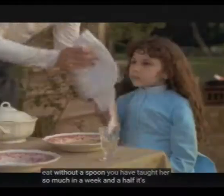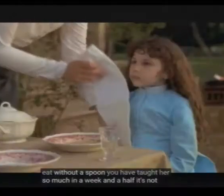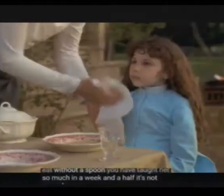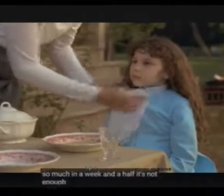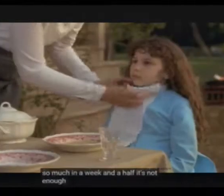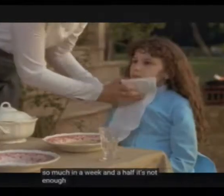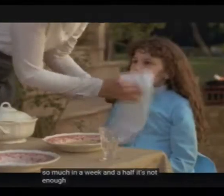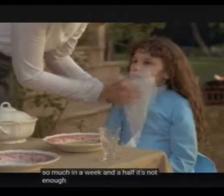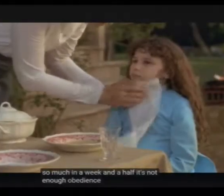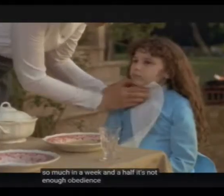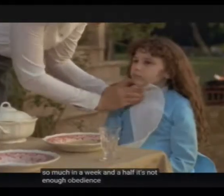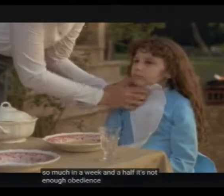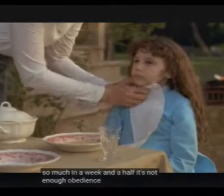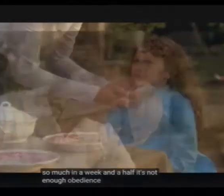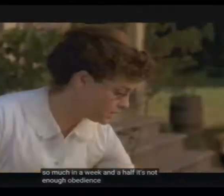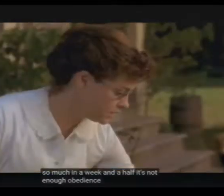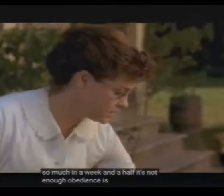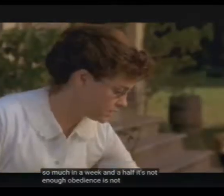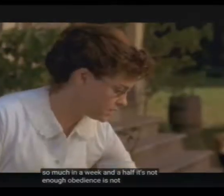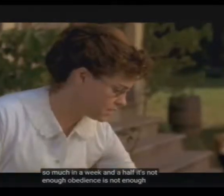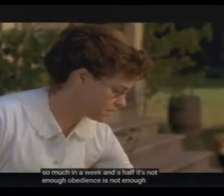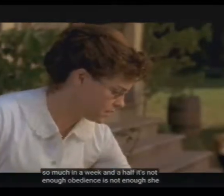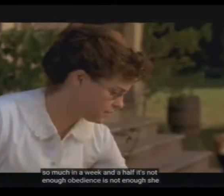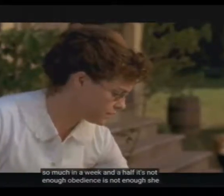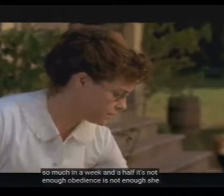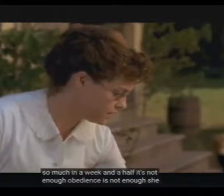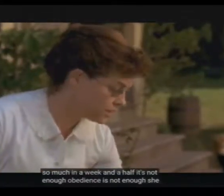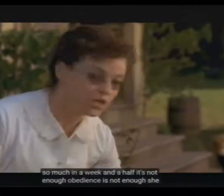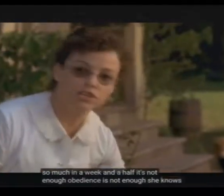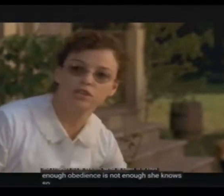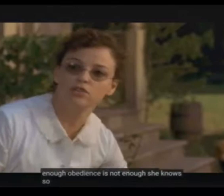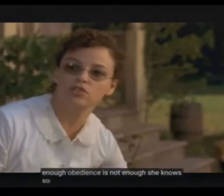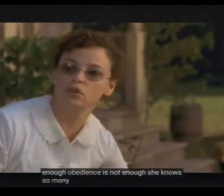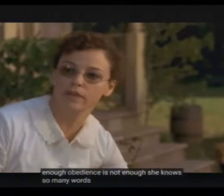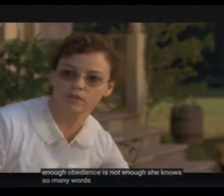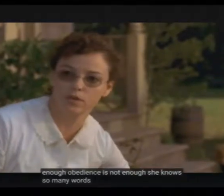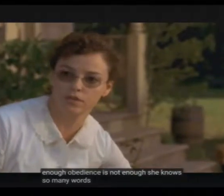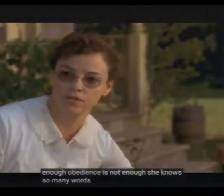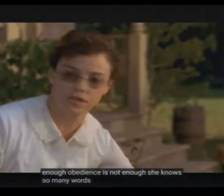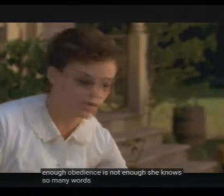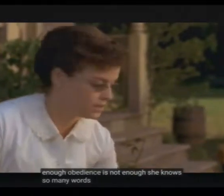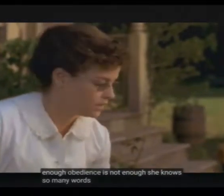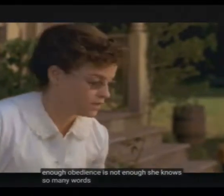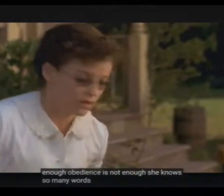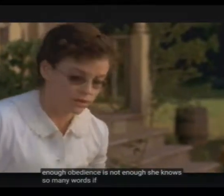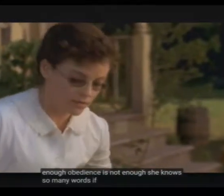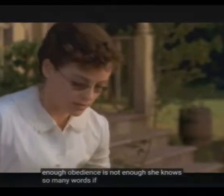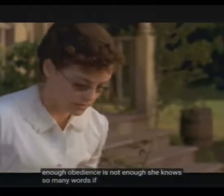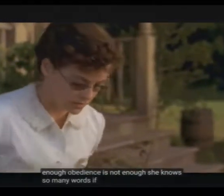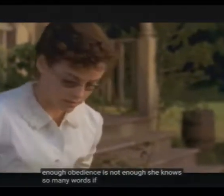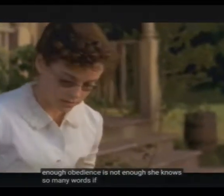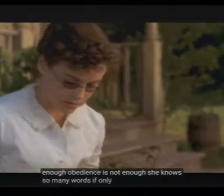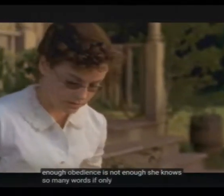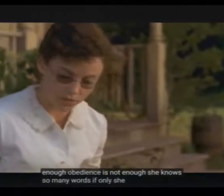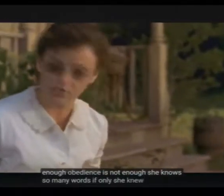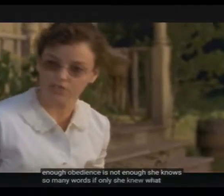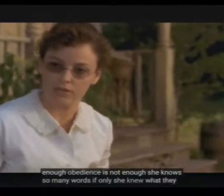not enough. Obedience is not enough. She knows so many words. If only she knew what they